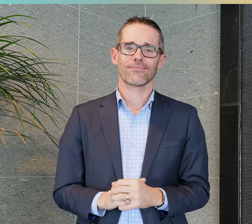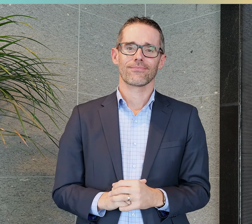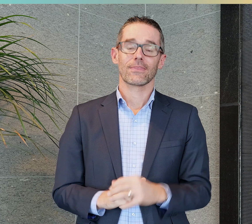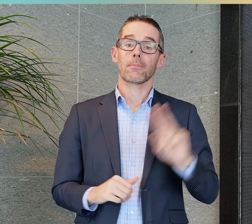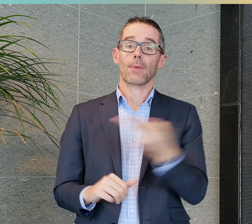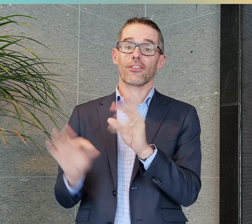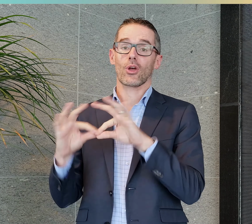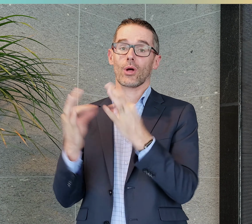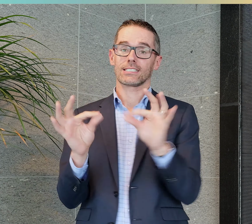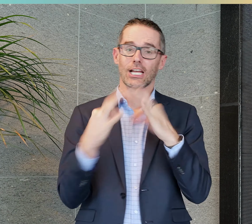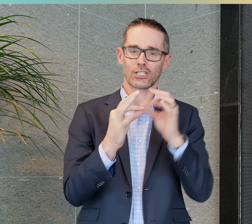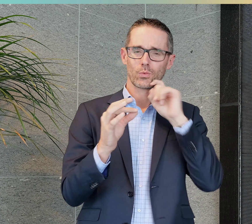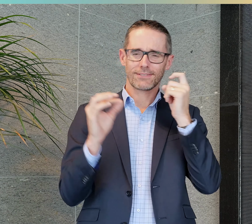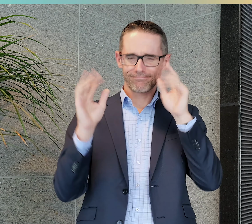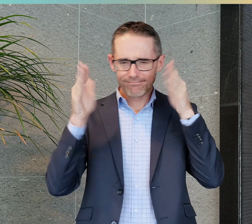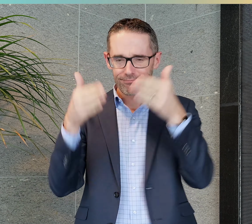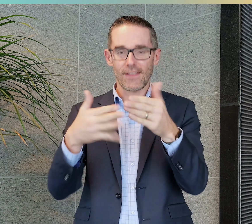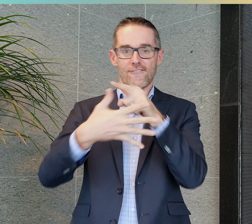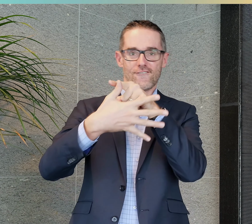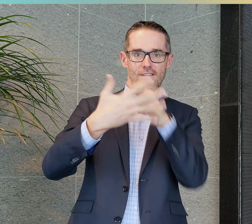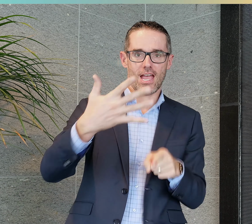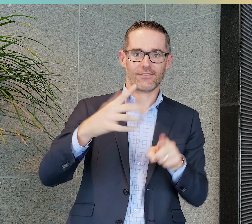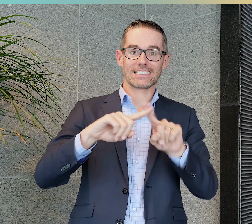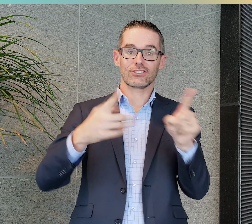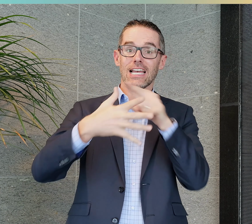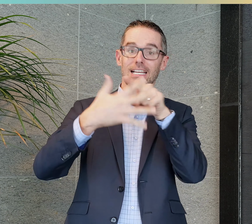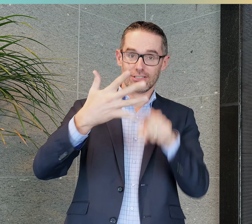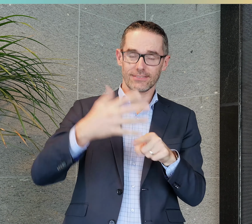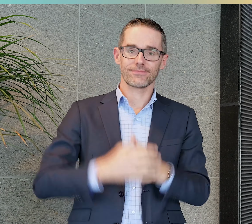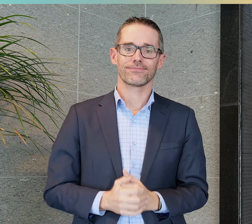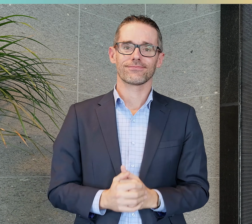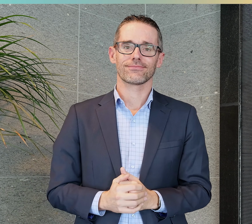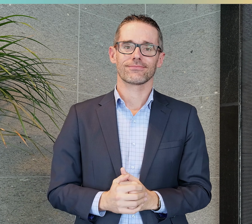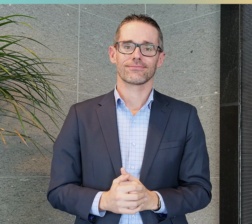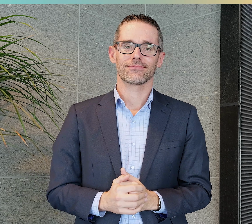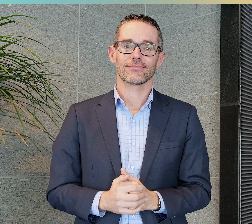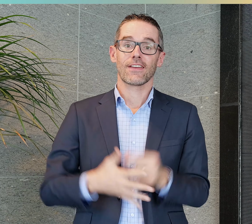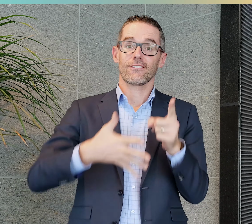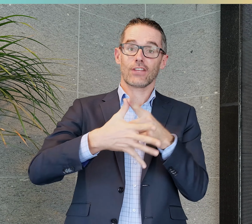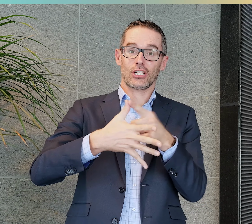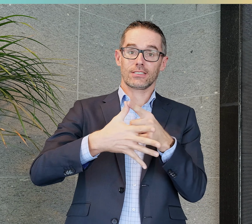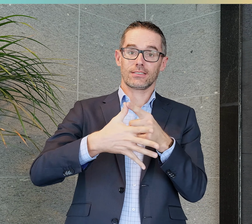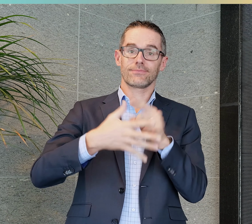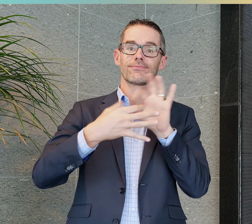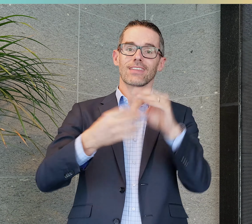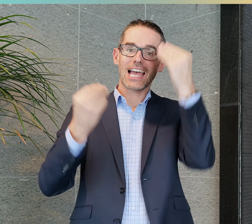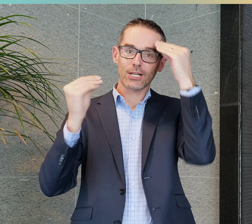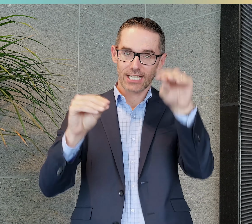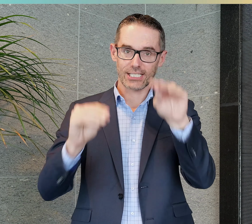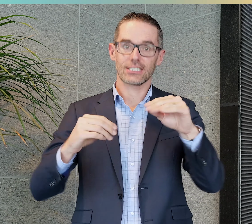partnership. Both organisations are going to focus on five key areas. The first key area is